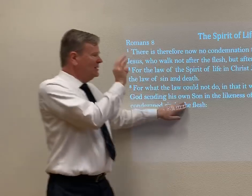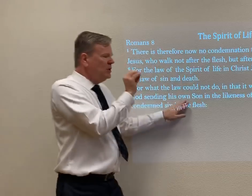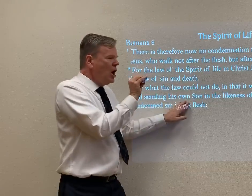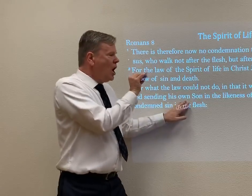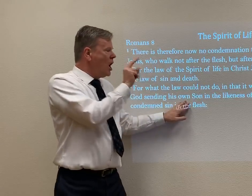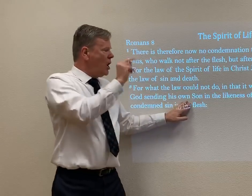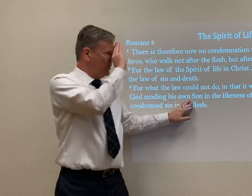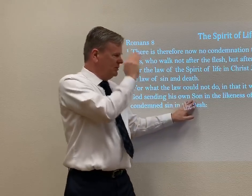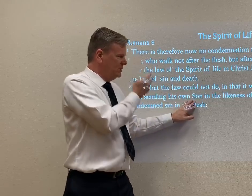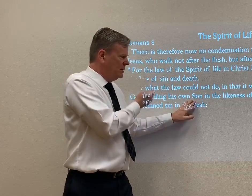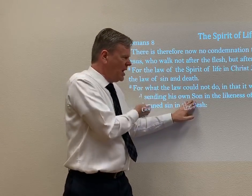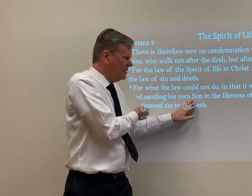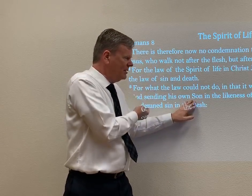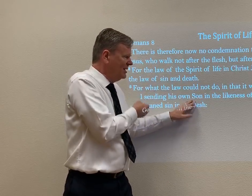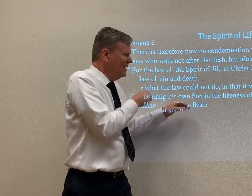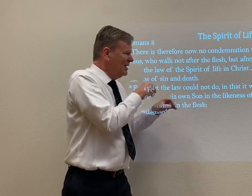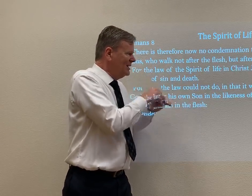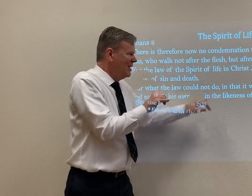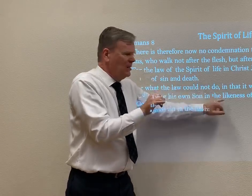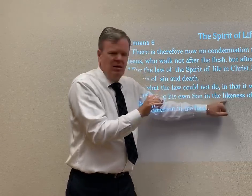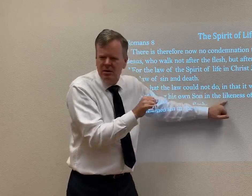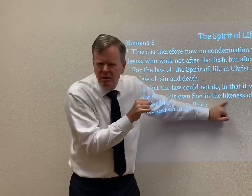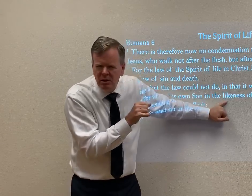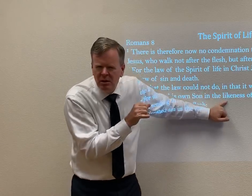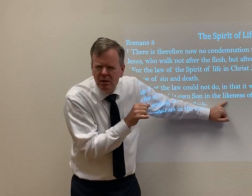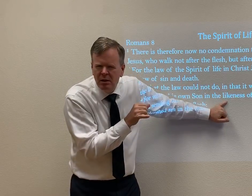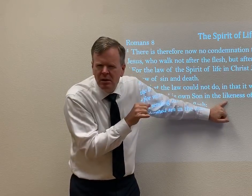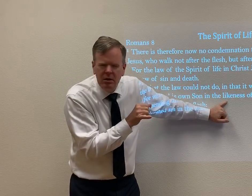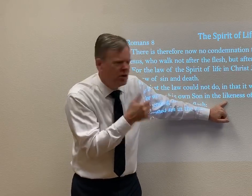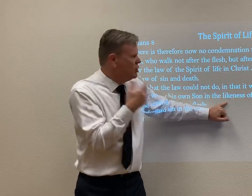God sending his own son, the scripture continues here, in the likeness